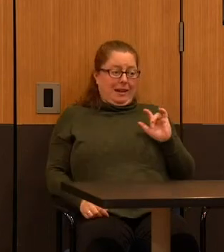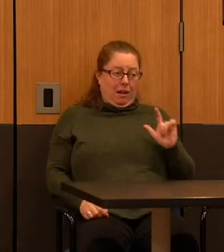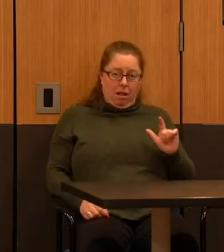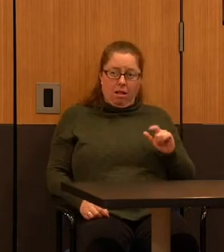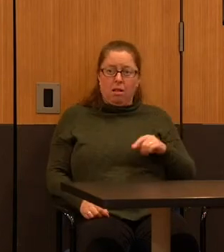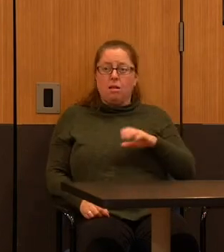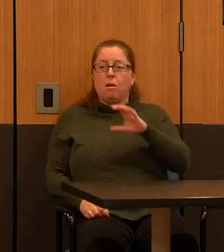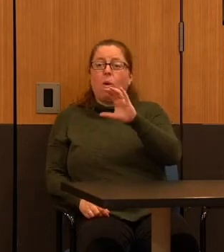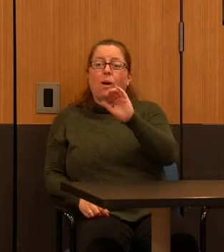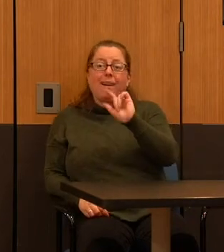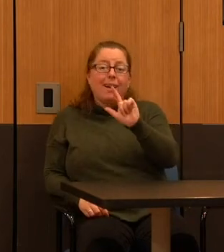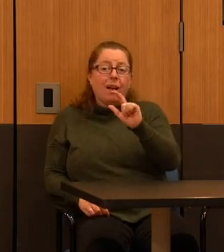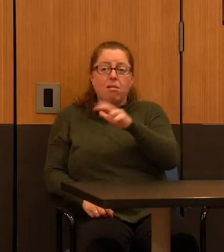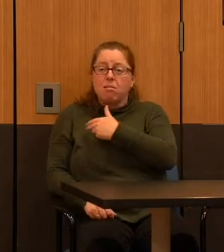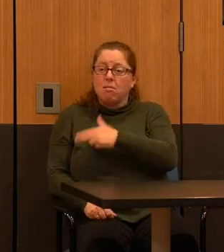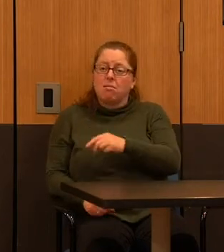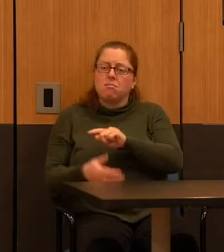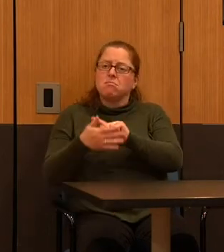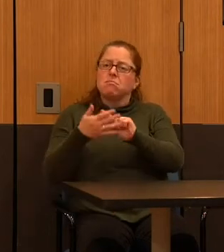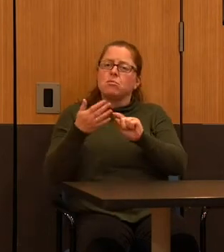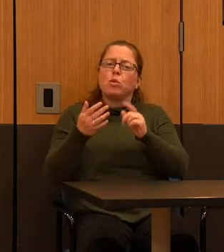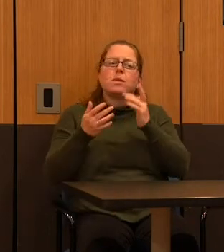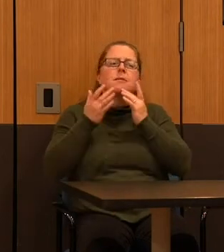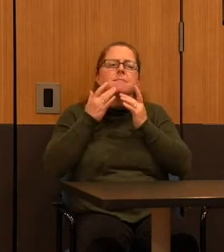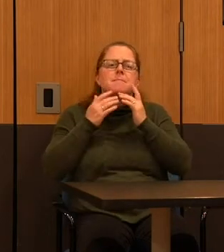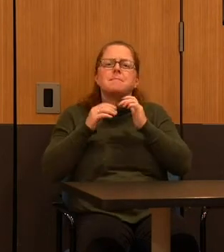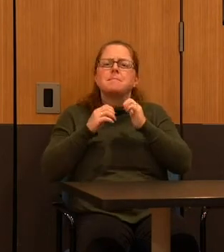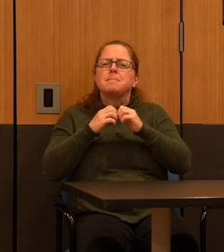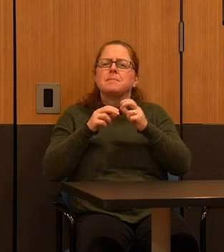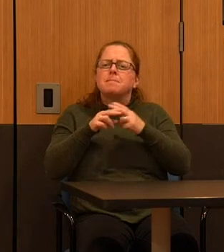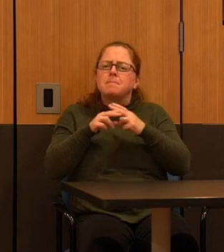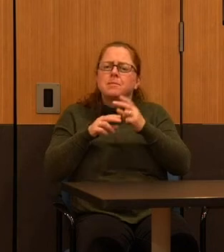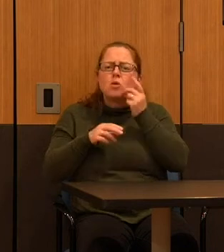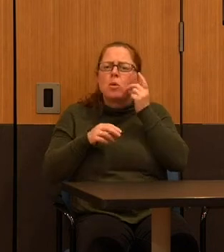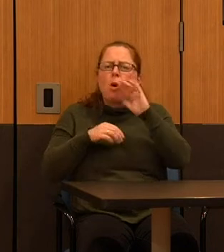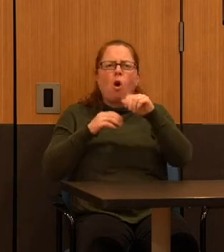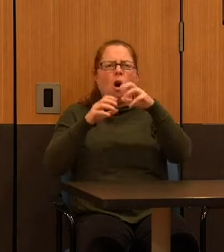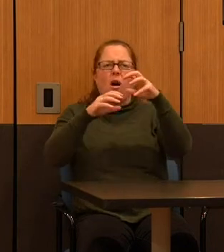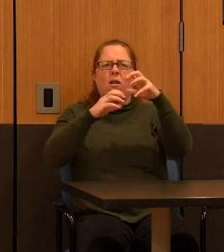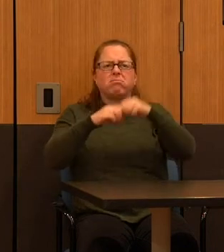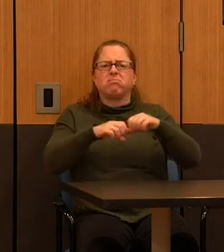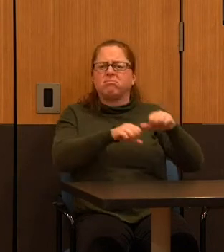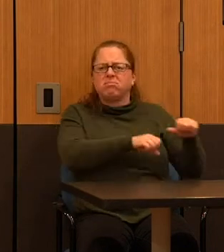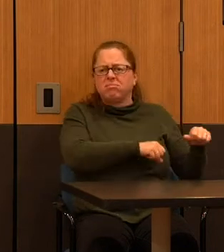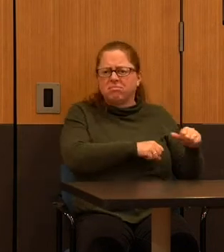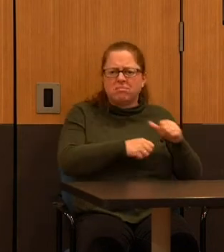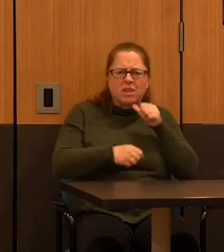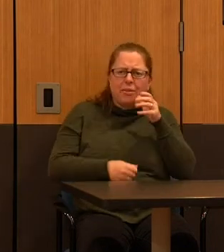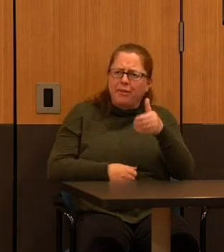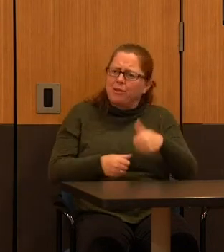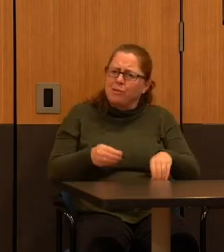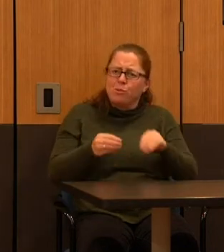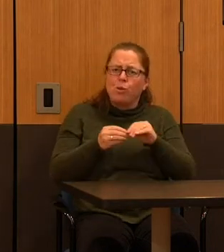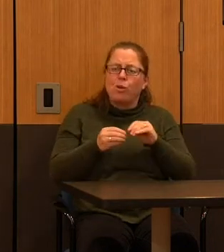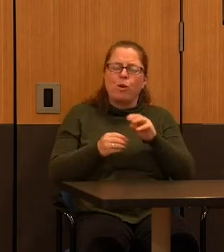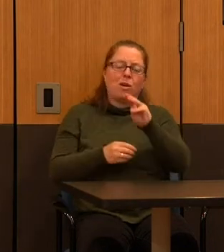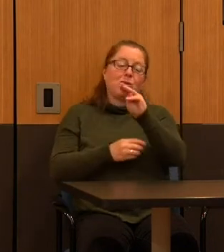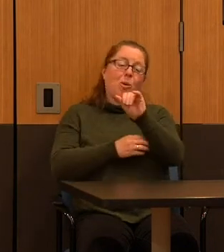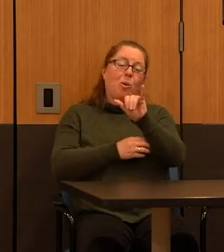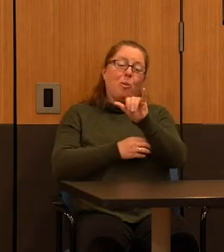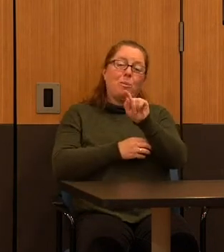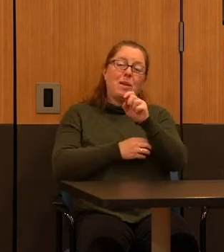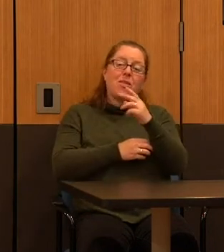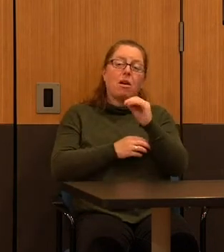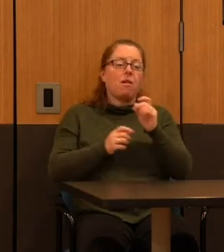these students made their makeshift dormitory. None of these remain standing. The myth of spontaneous curb construction in